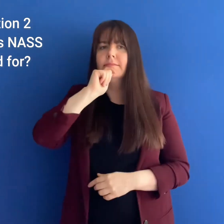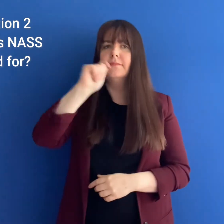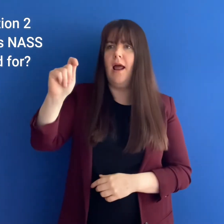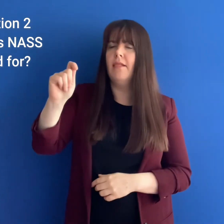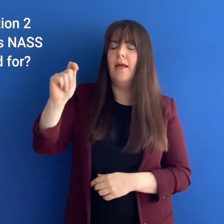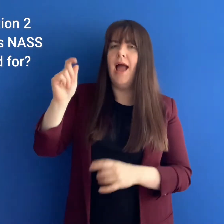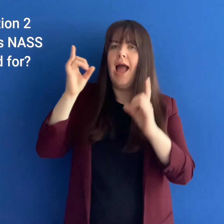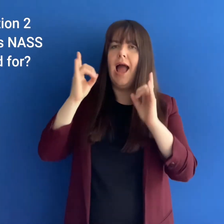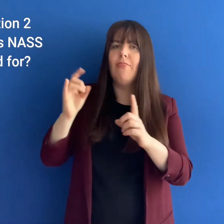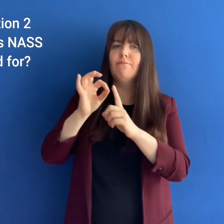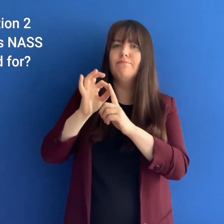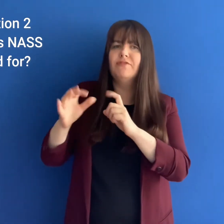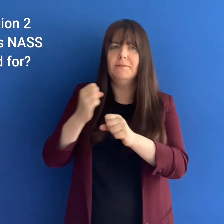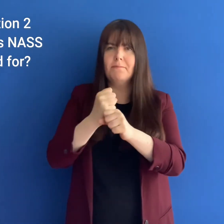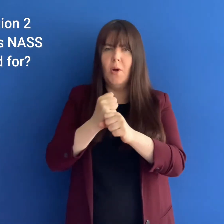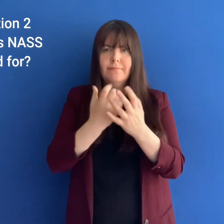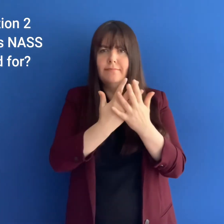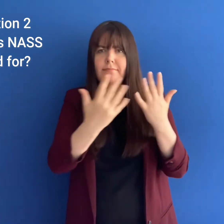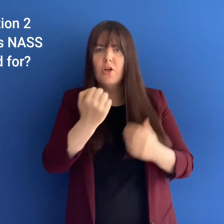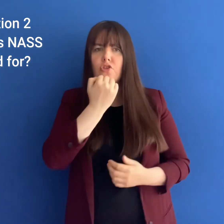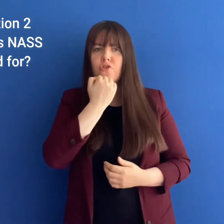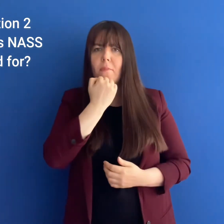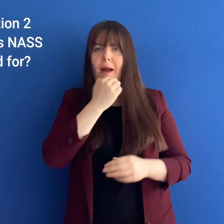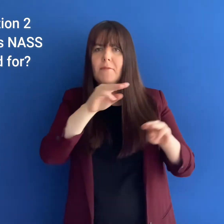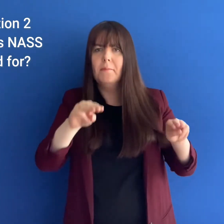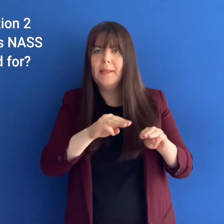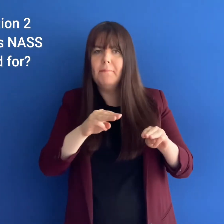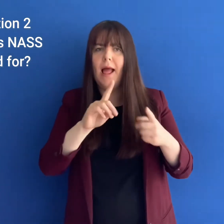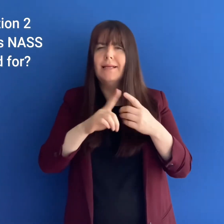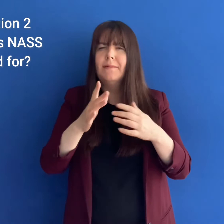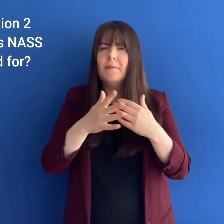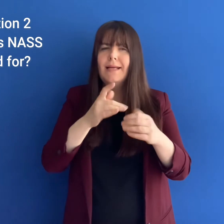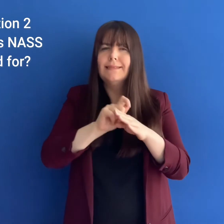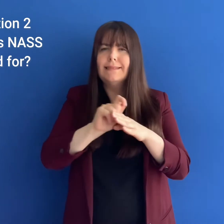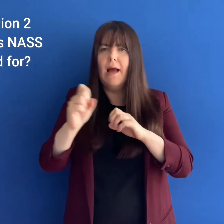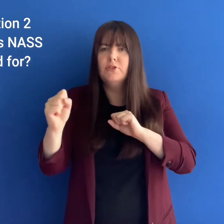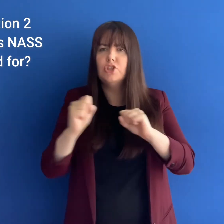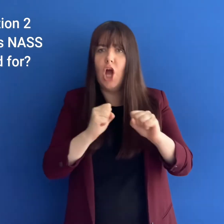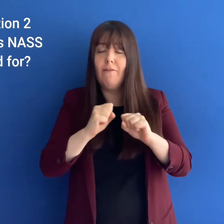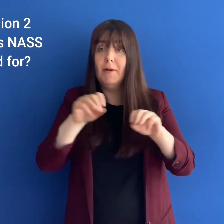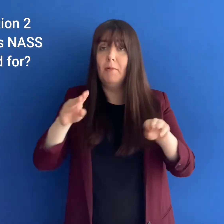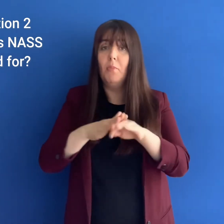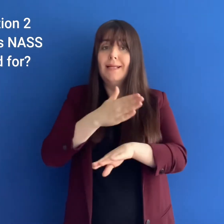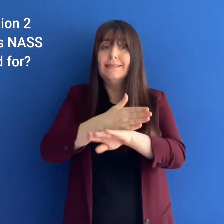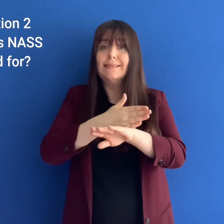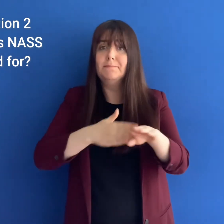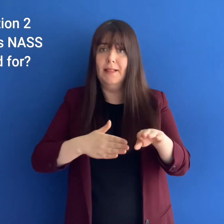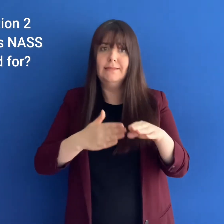It is used to tell other health professionals about the number and the different types of services that